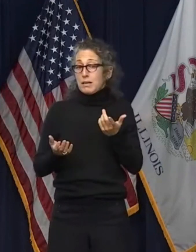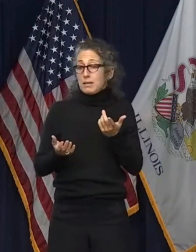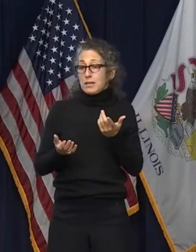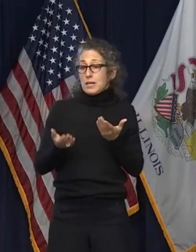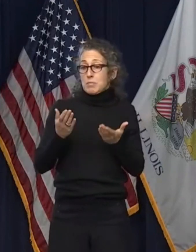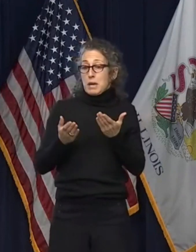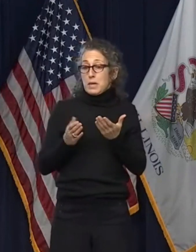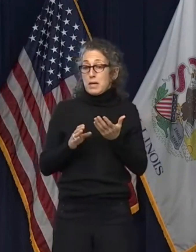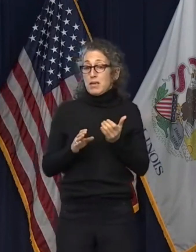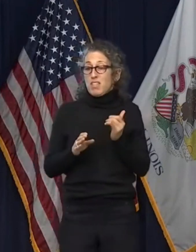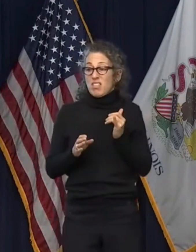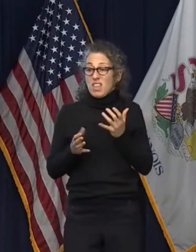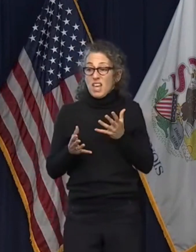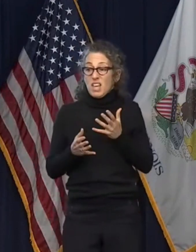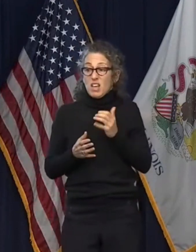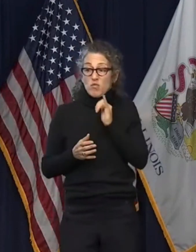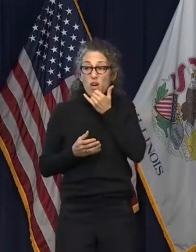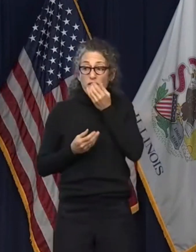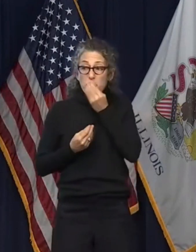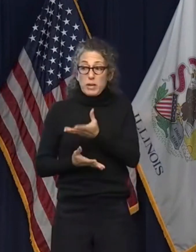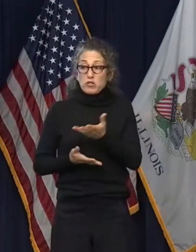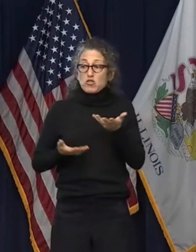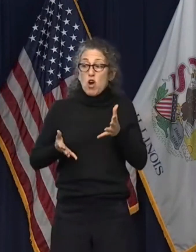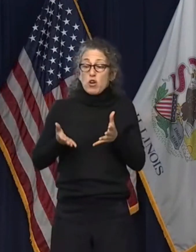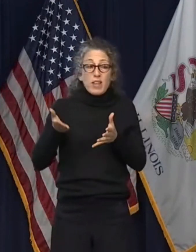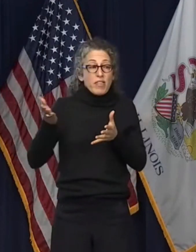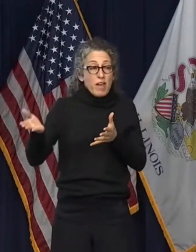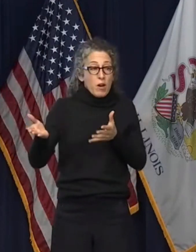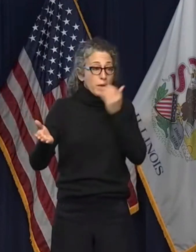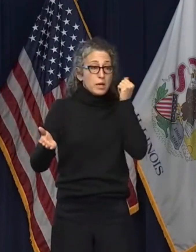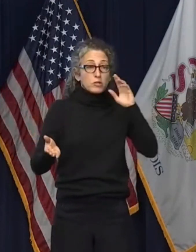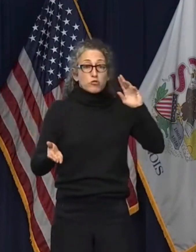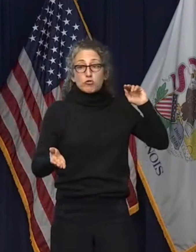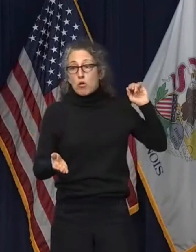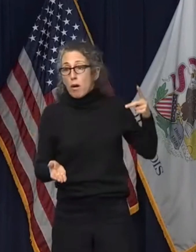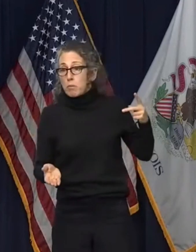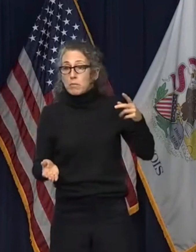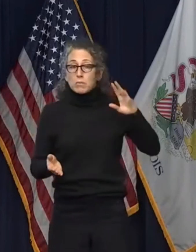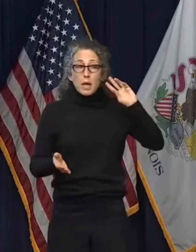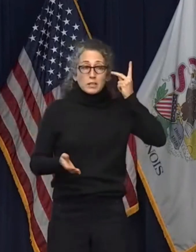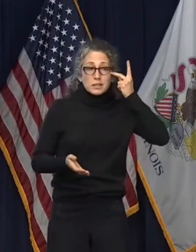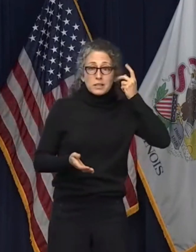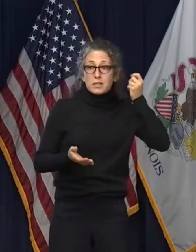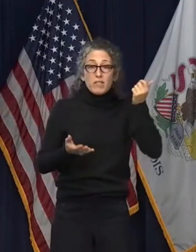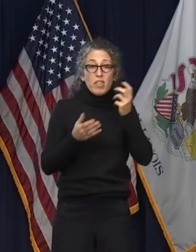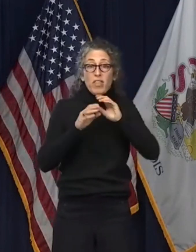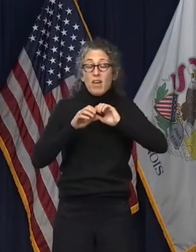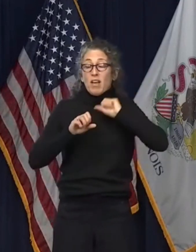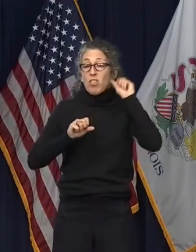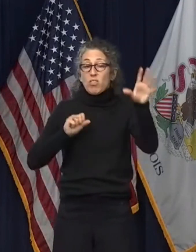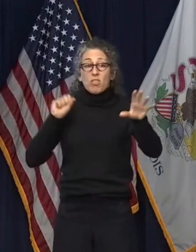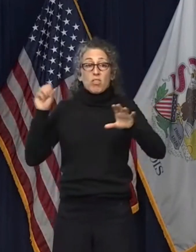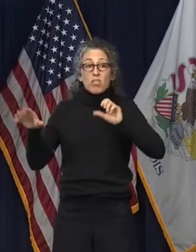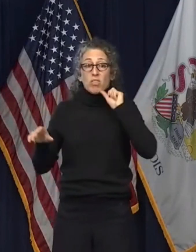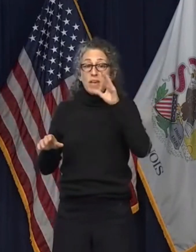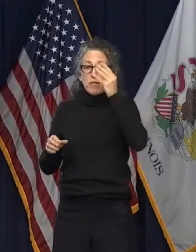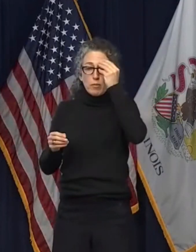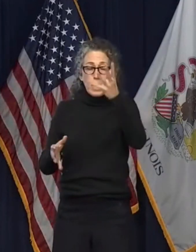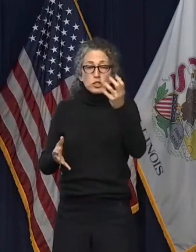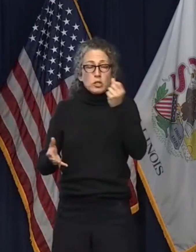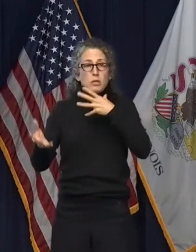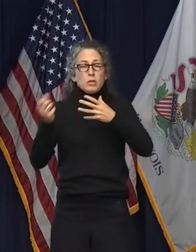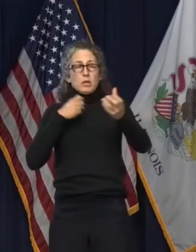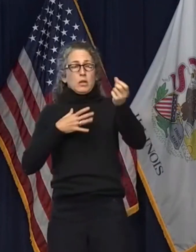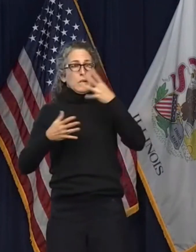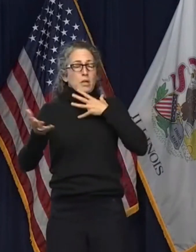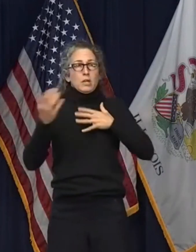have amplified in some way because of President Trump and all the politics around this. And so I expect that